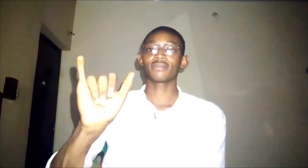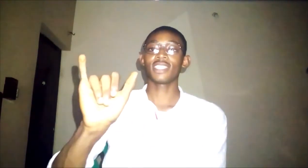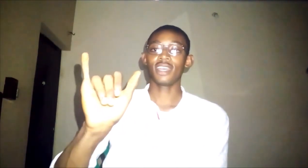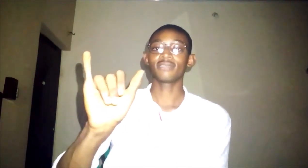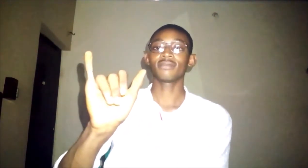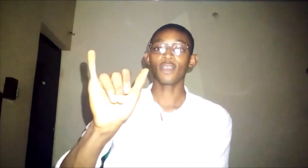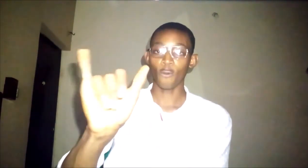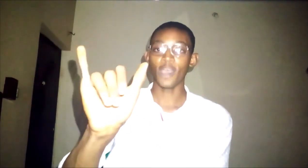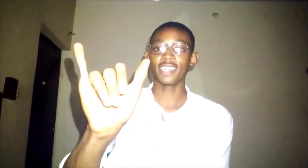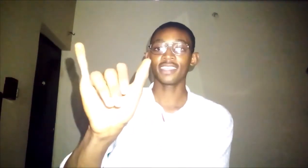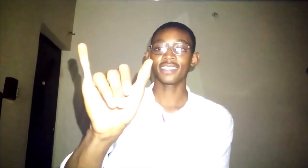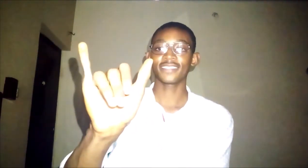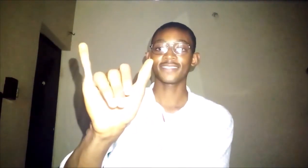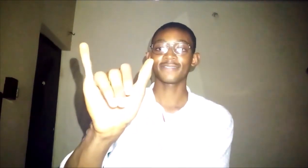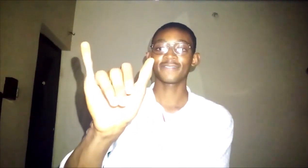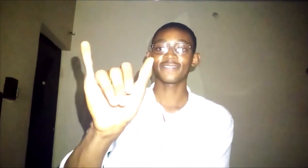Yeah, why?